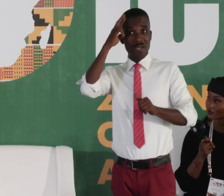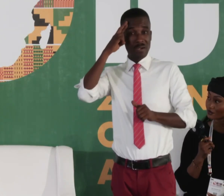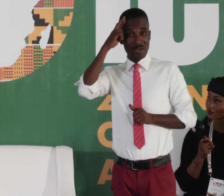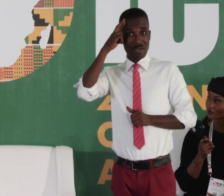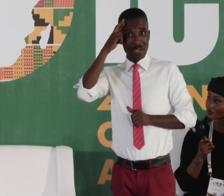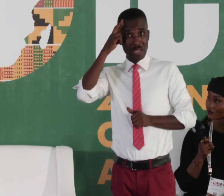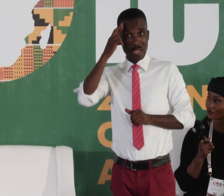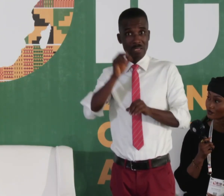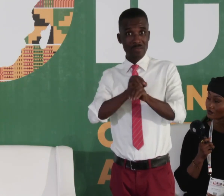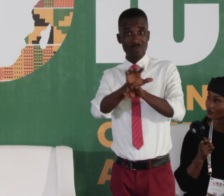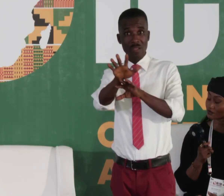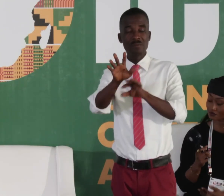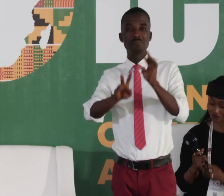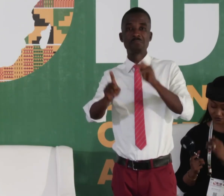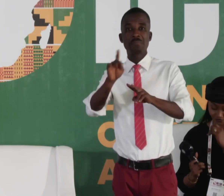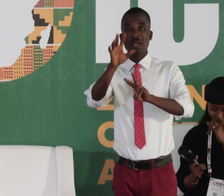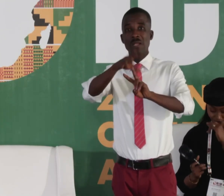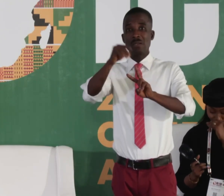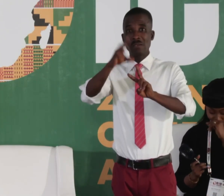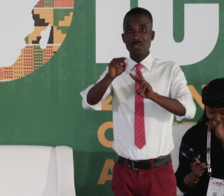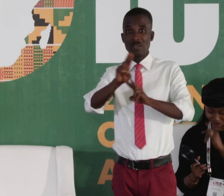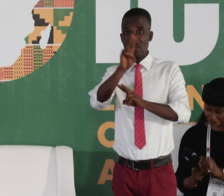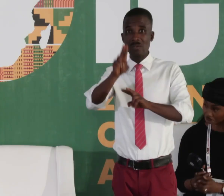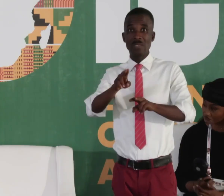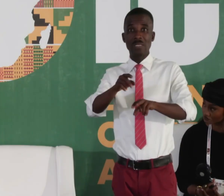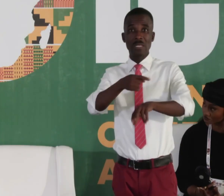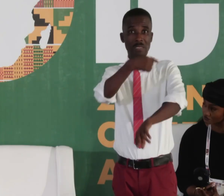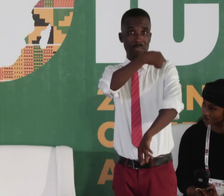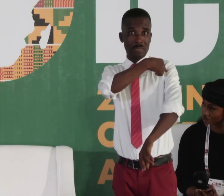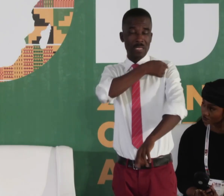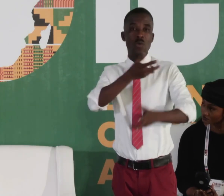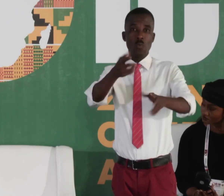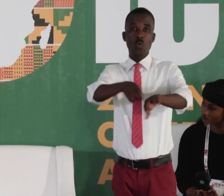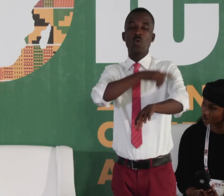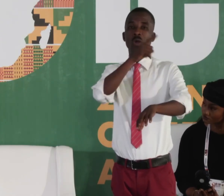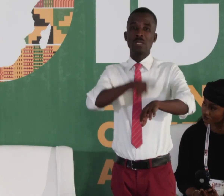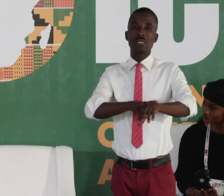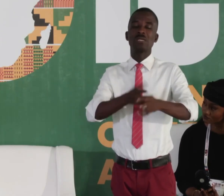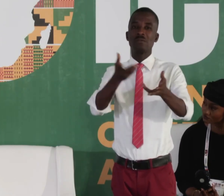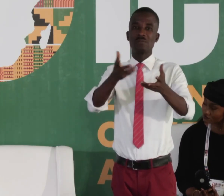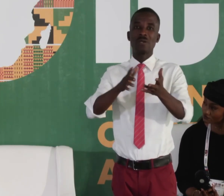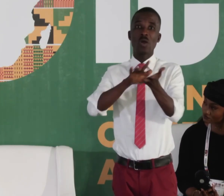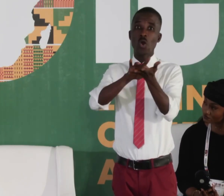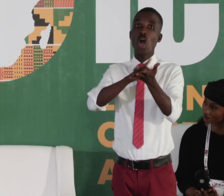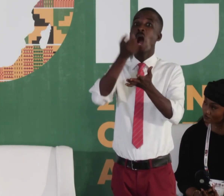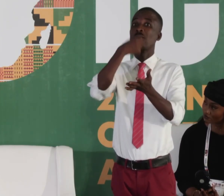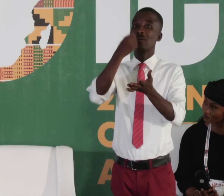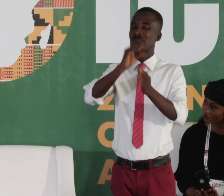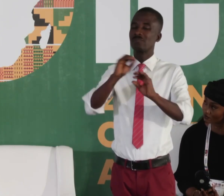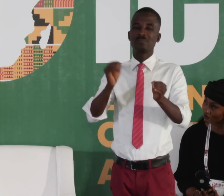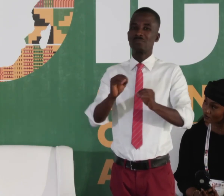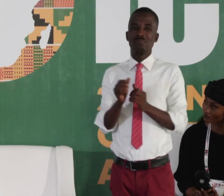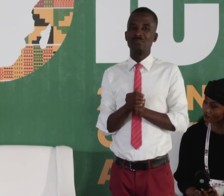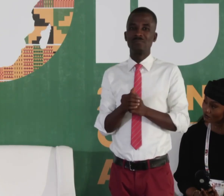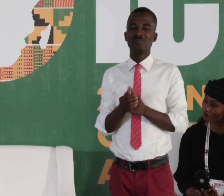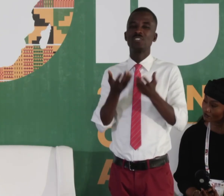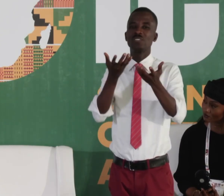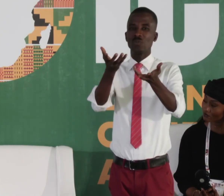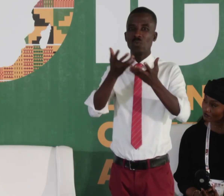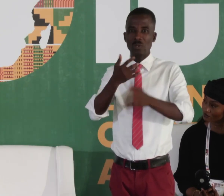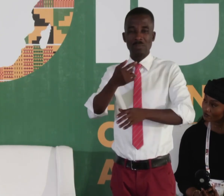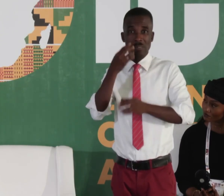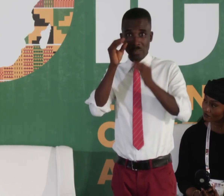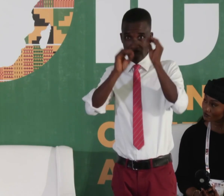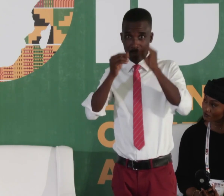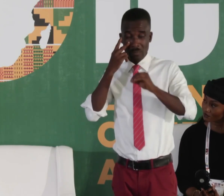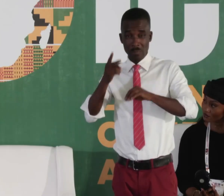influenced the choice of preferring long-acting injectables over the oral was convenience. They observed that